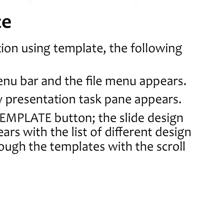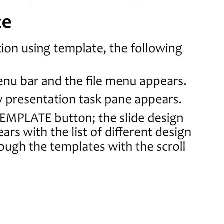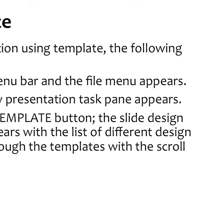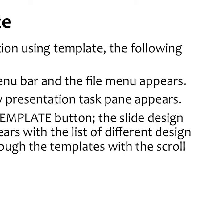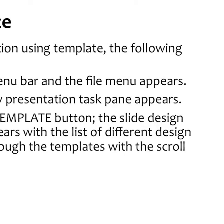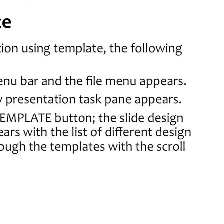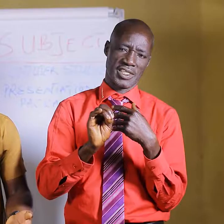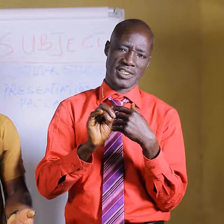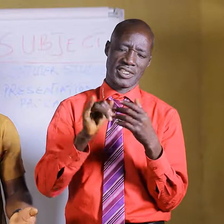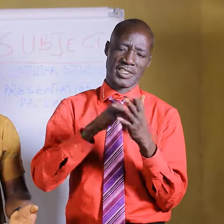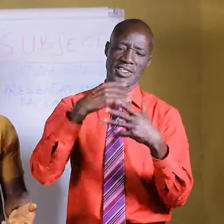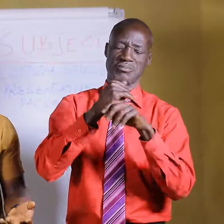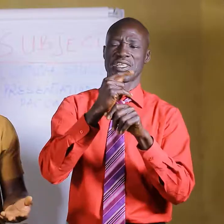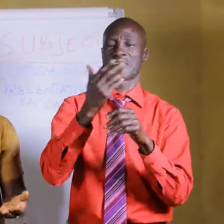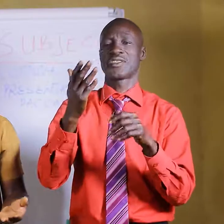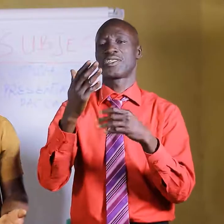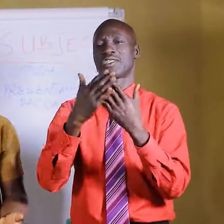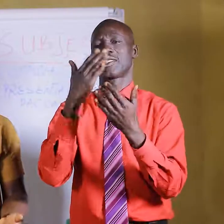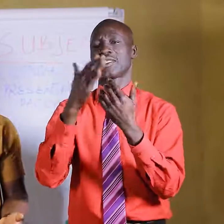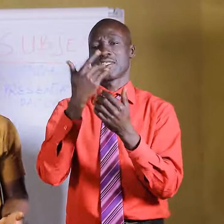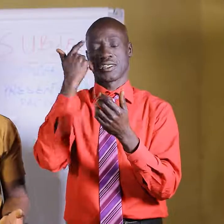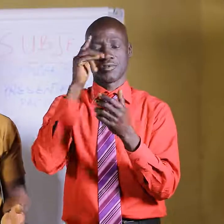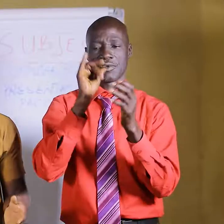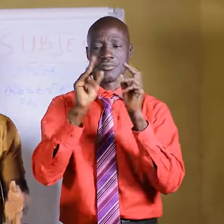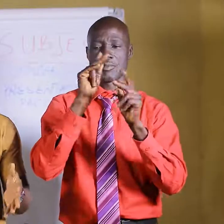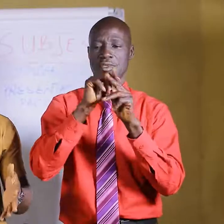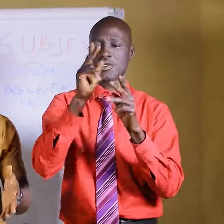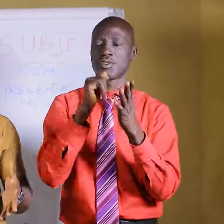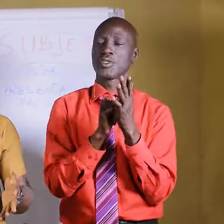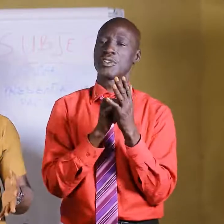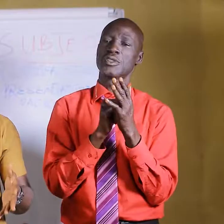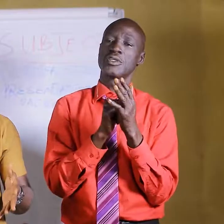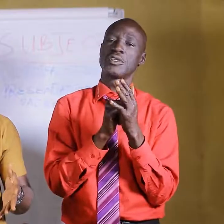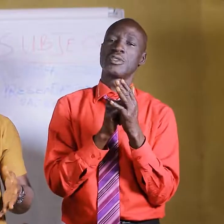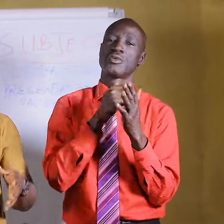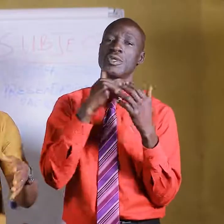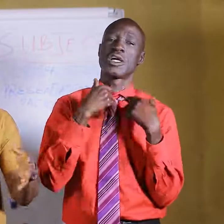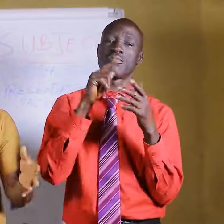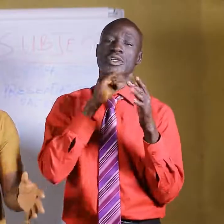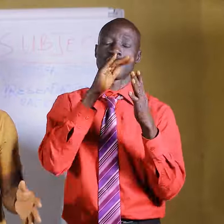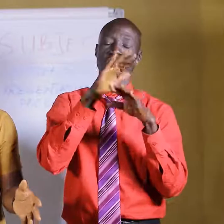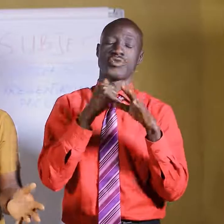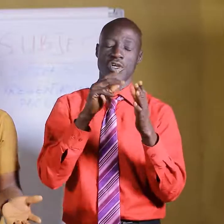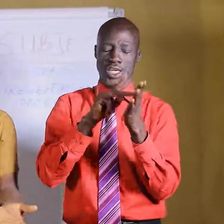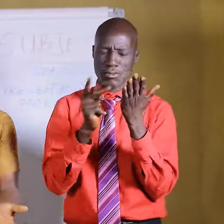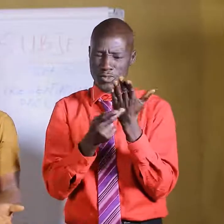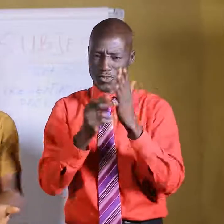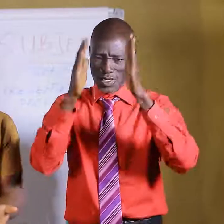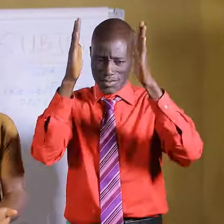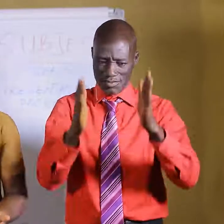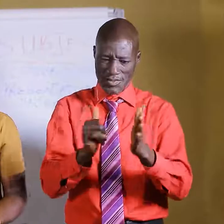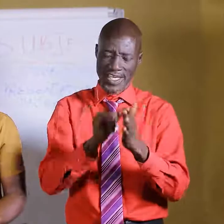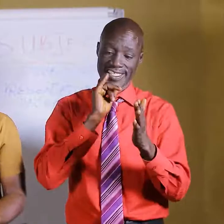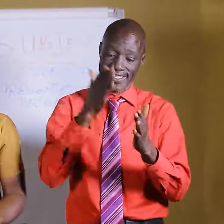of things easy for a lot of PowerPoint users. There's already a template. The template is what is like a structure that has been made for